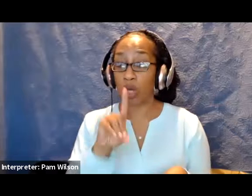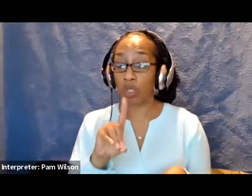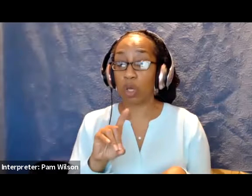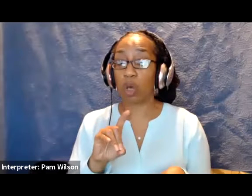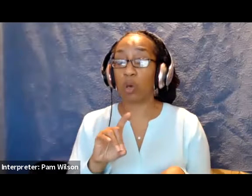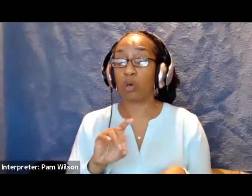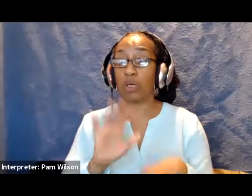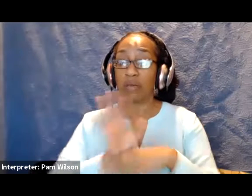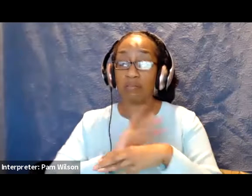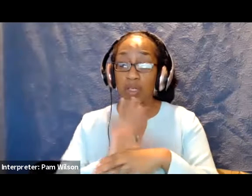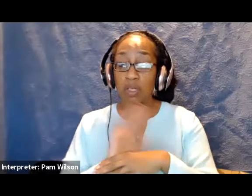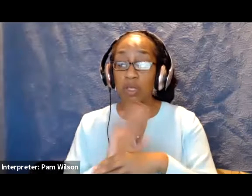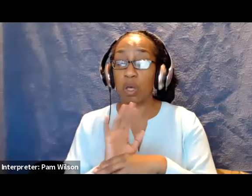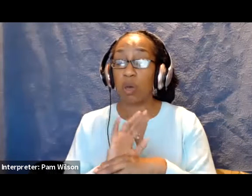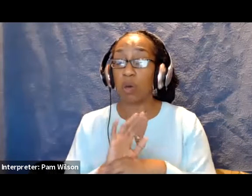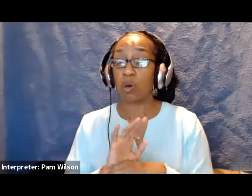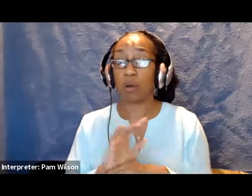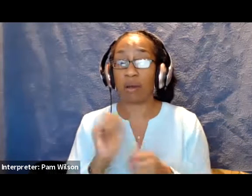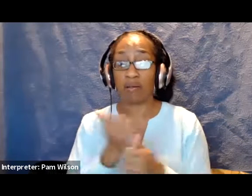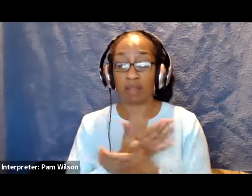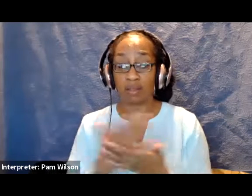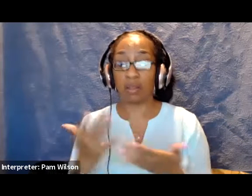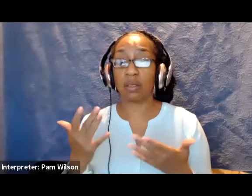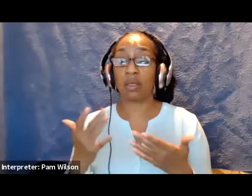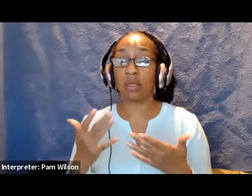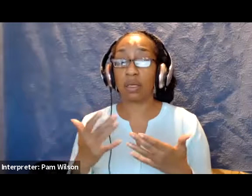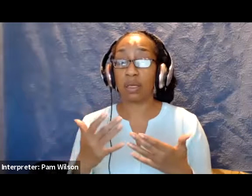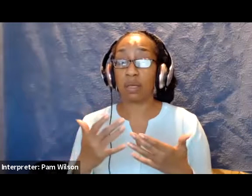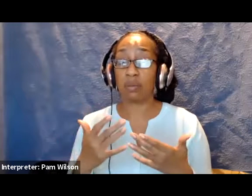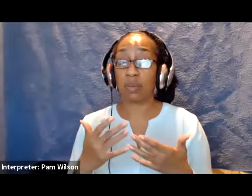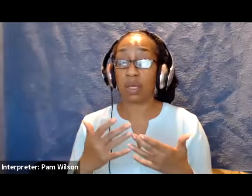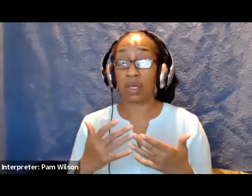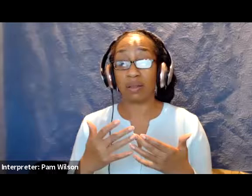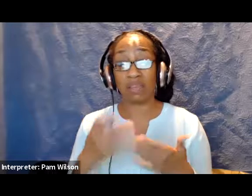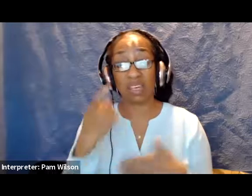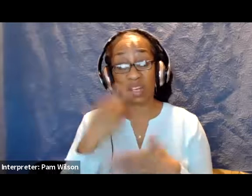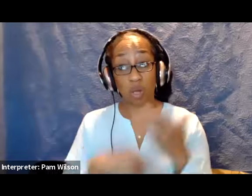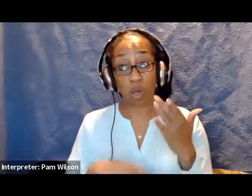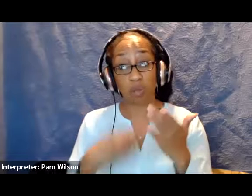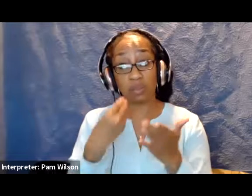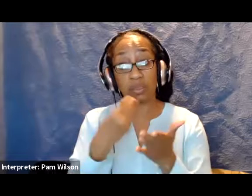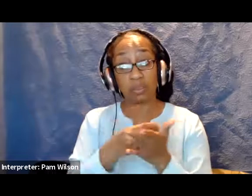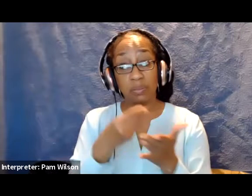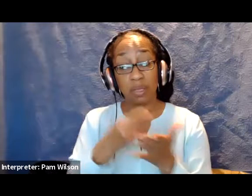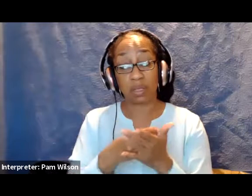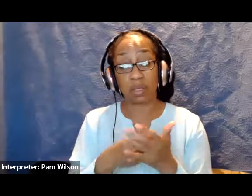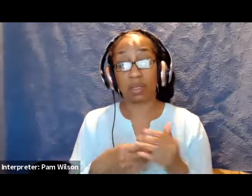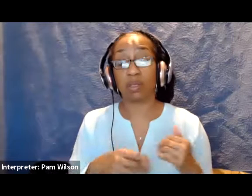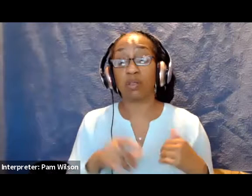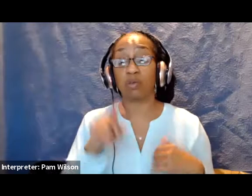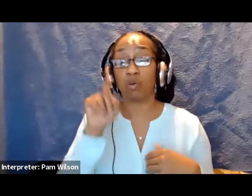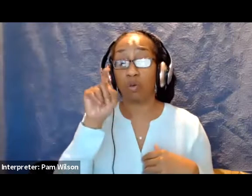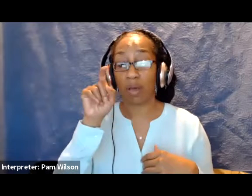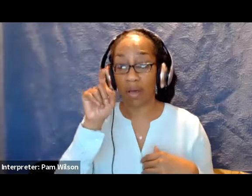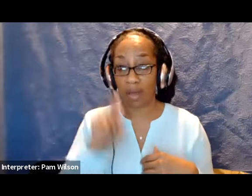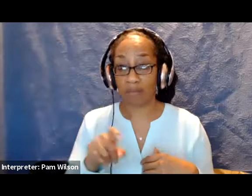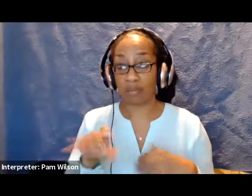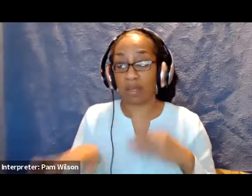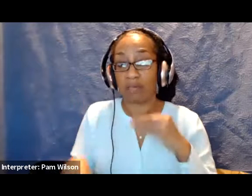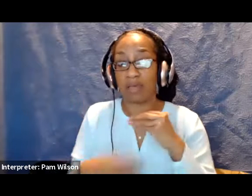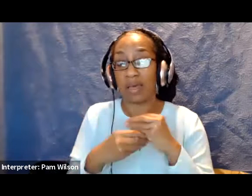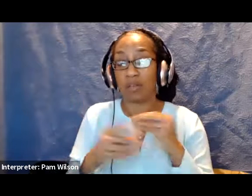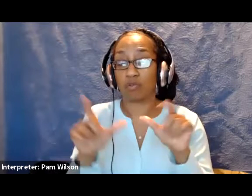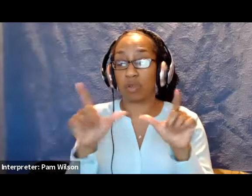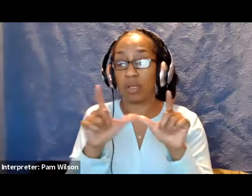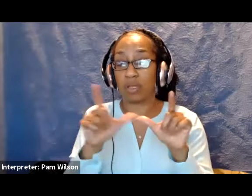issue with breakout rooms is they cost money, all right? You have to have an additional license for breakout